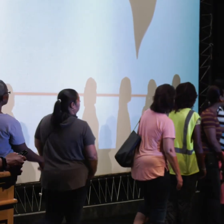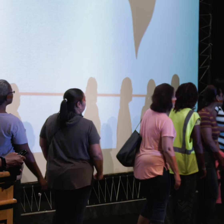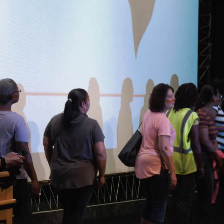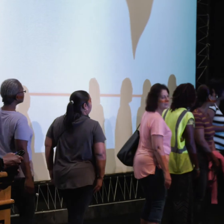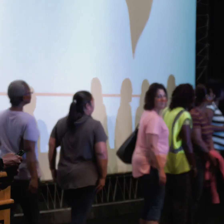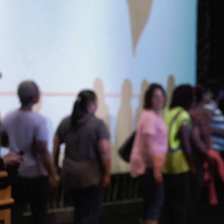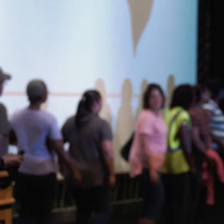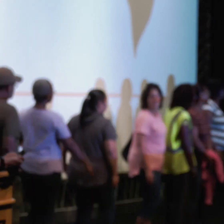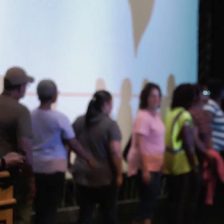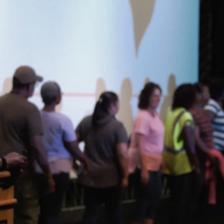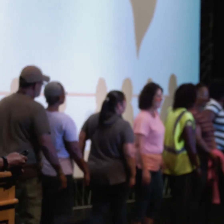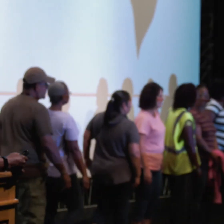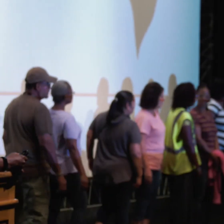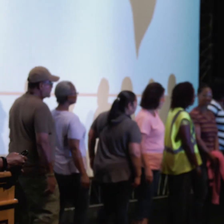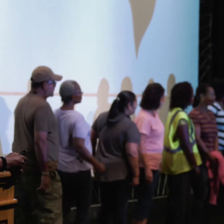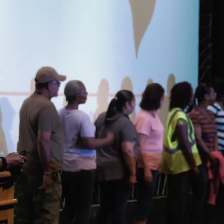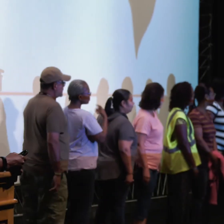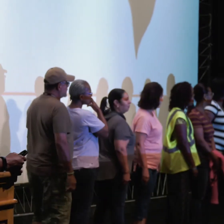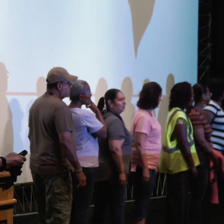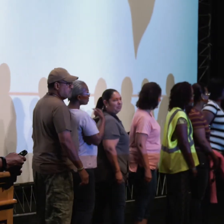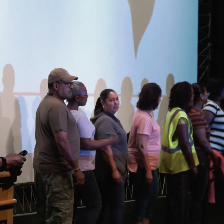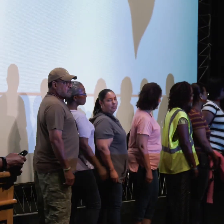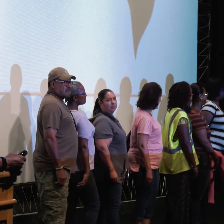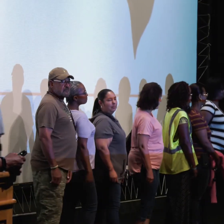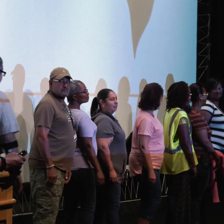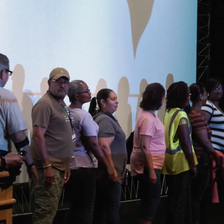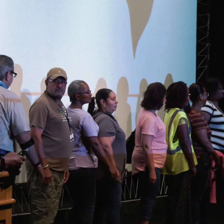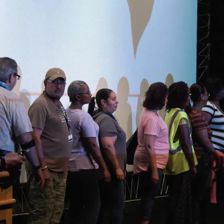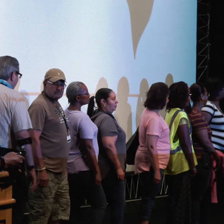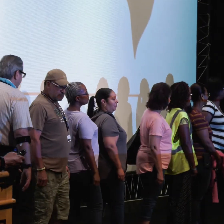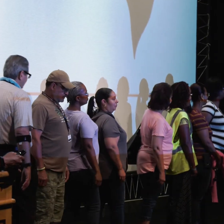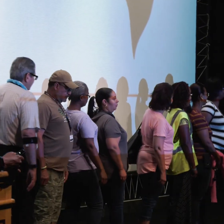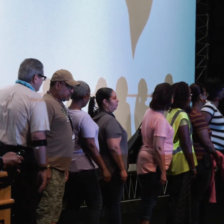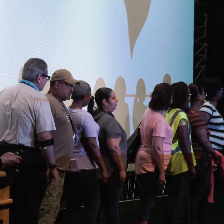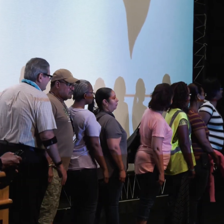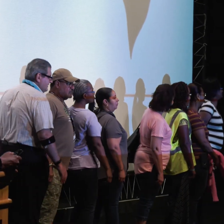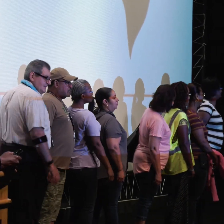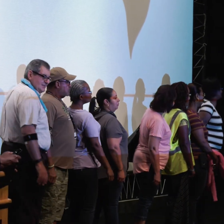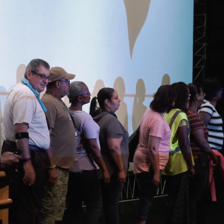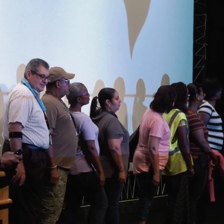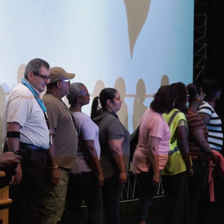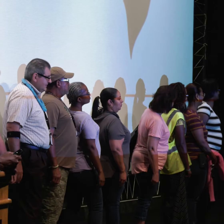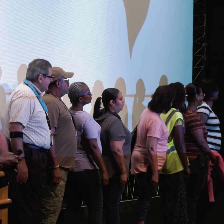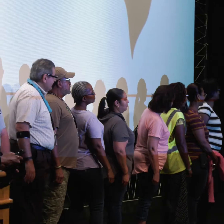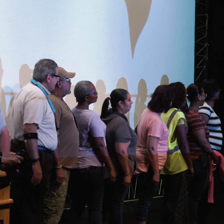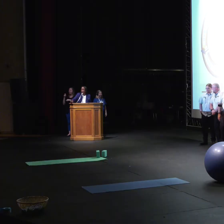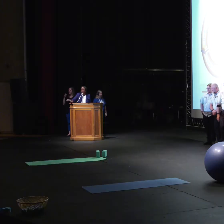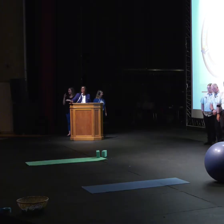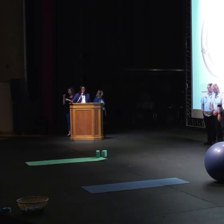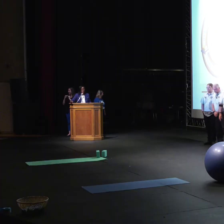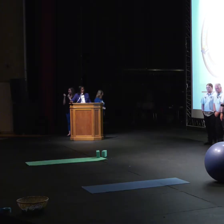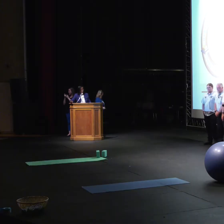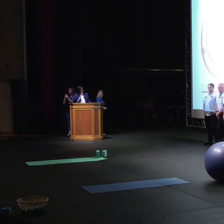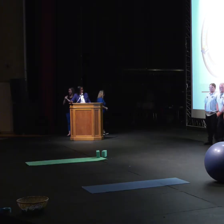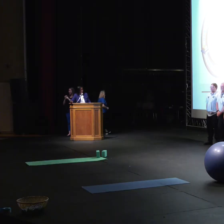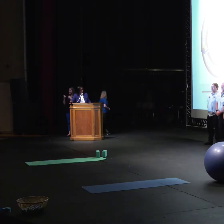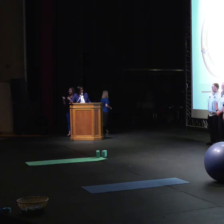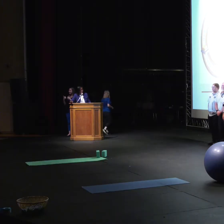Thank you, Perrymont, for ushering out our transportation and maintenance and custodial group. That's teamwork for